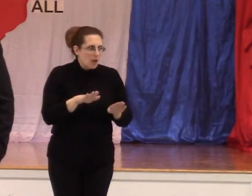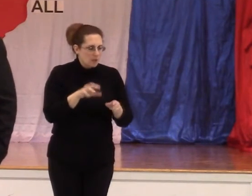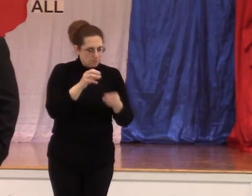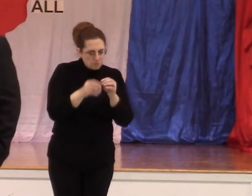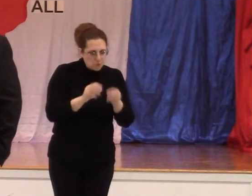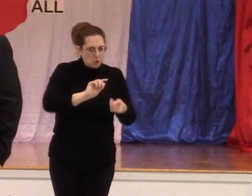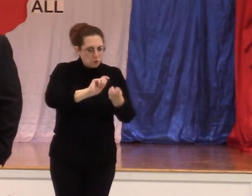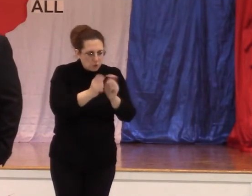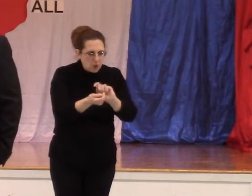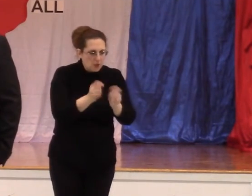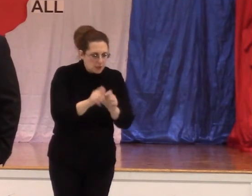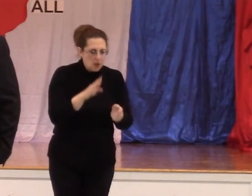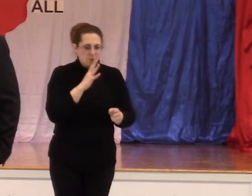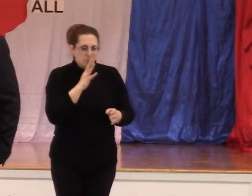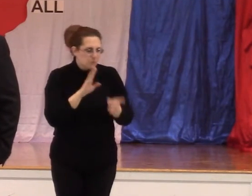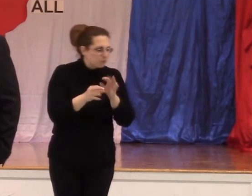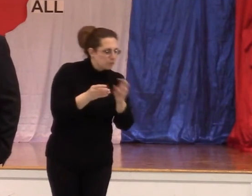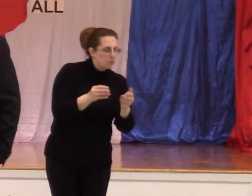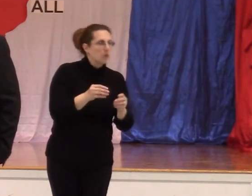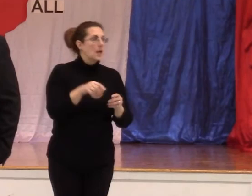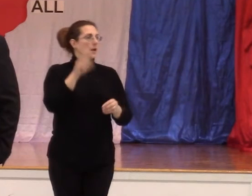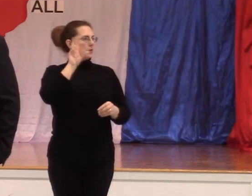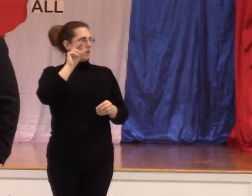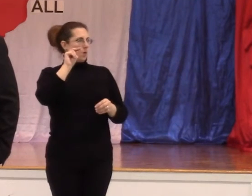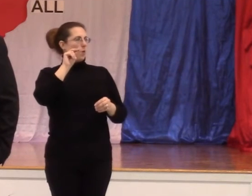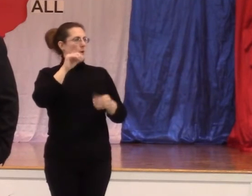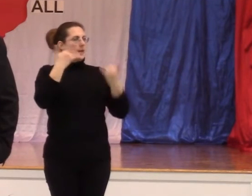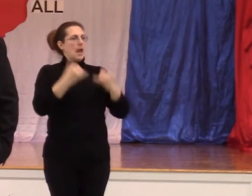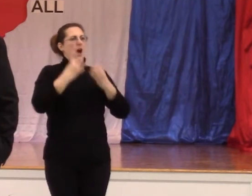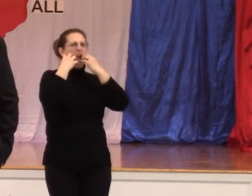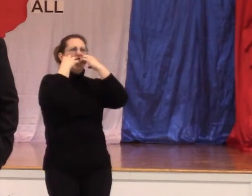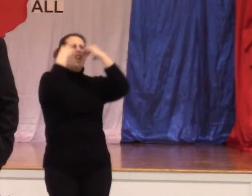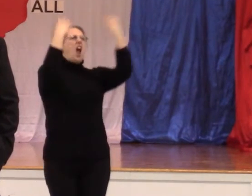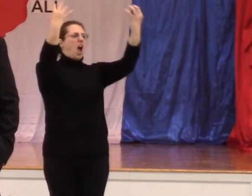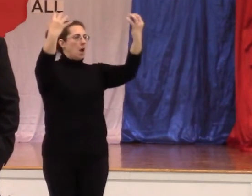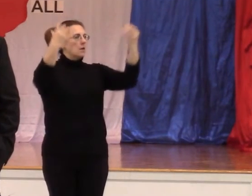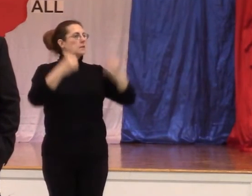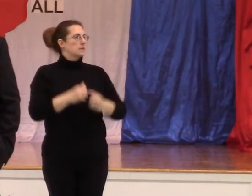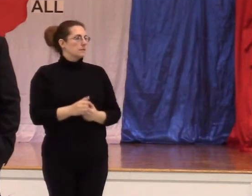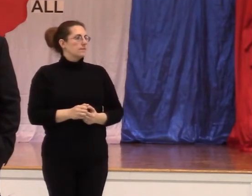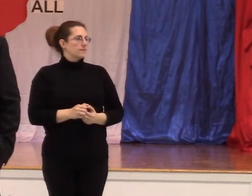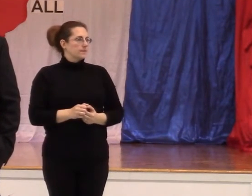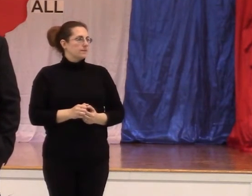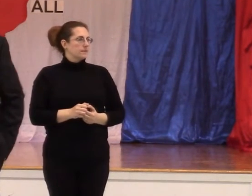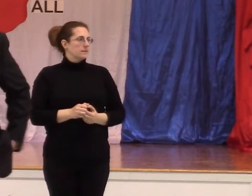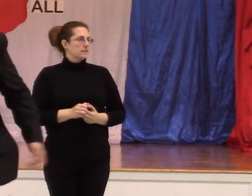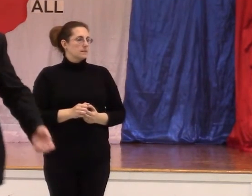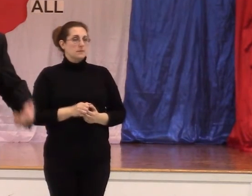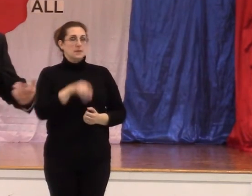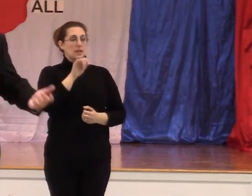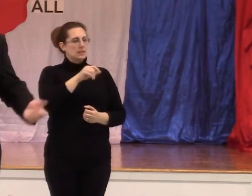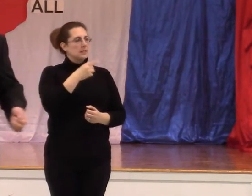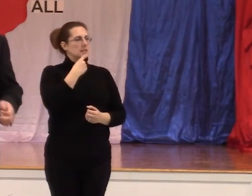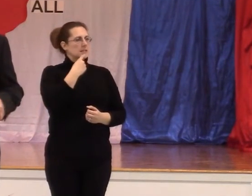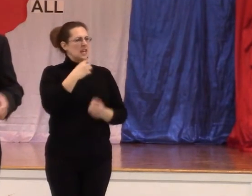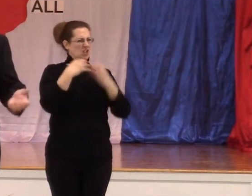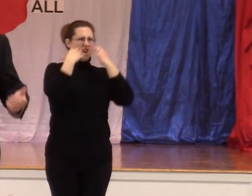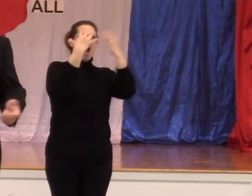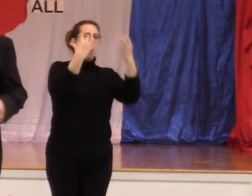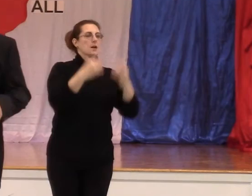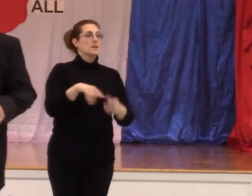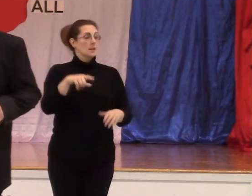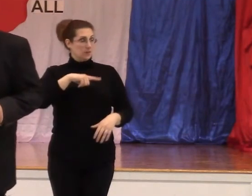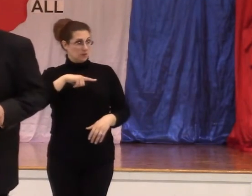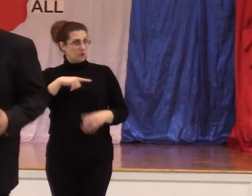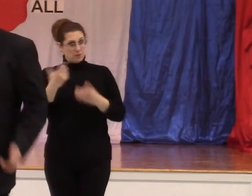by his indelible character into the body and blood of Christ. So Karlstadt has it shouted. Now, Luther,